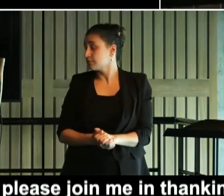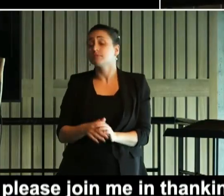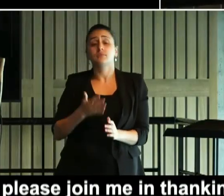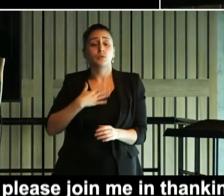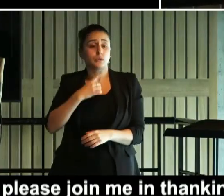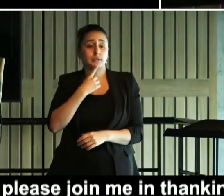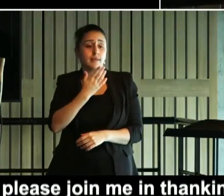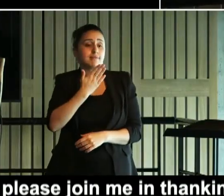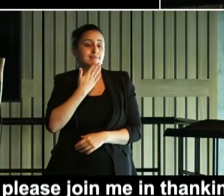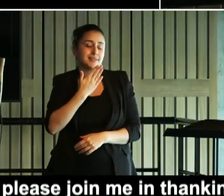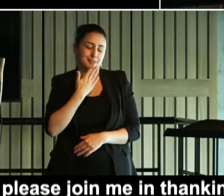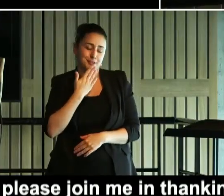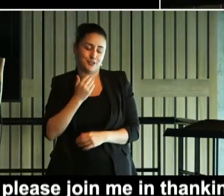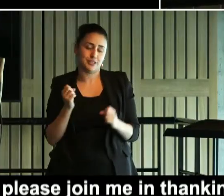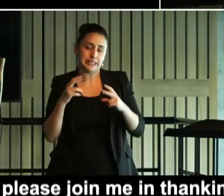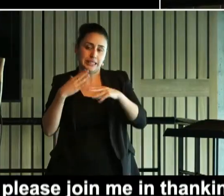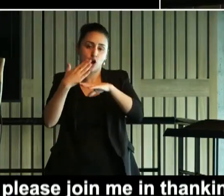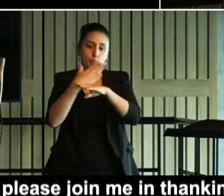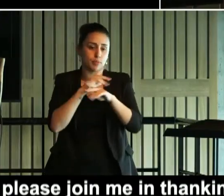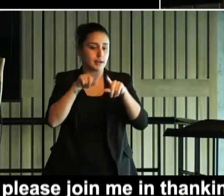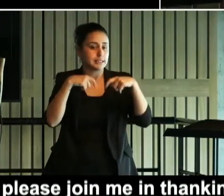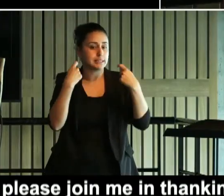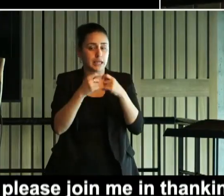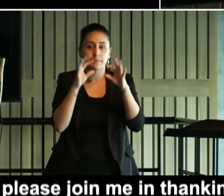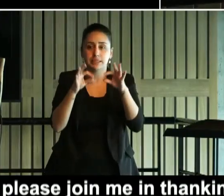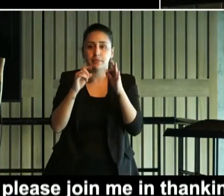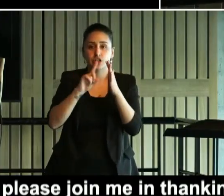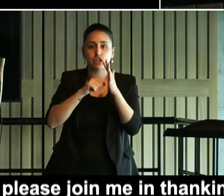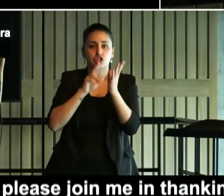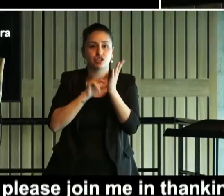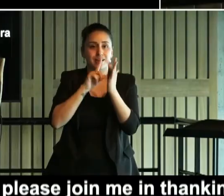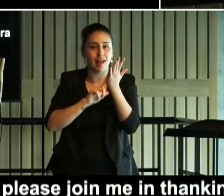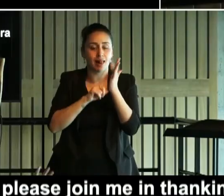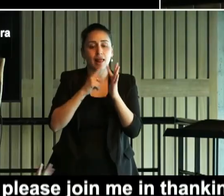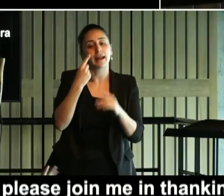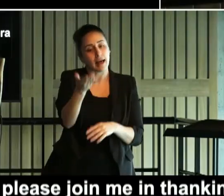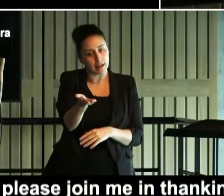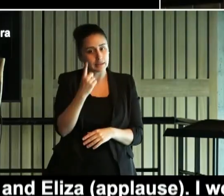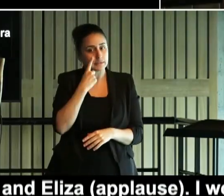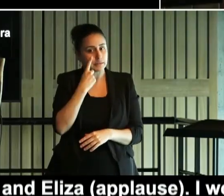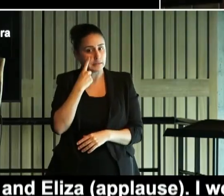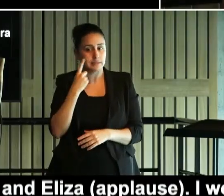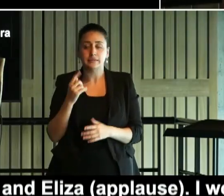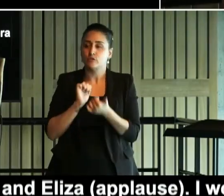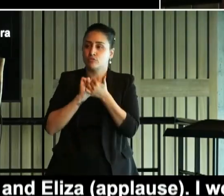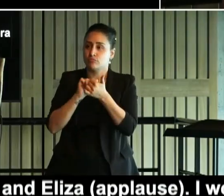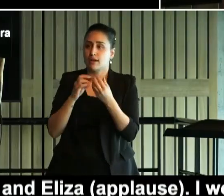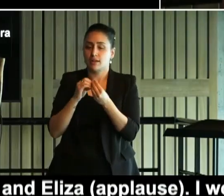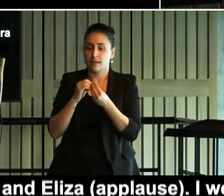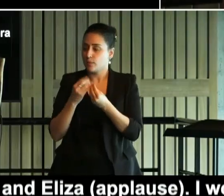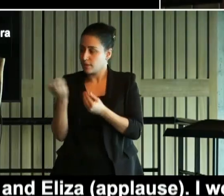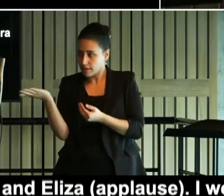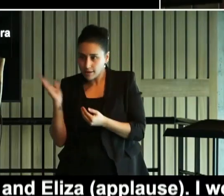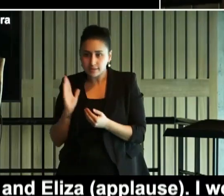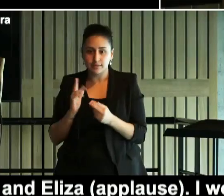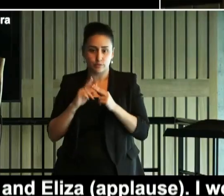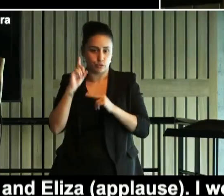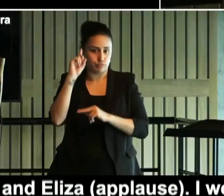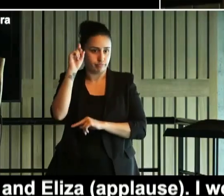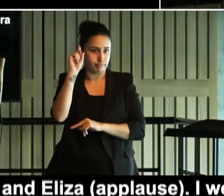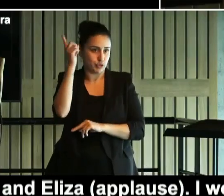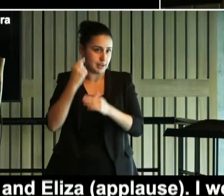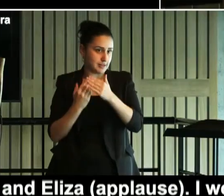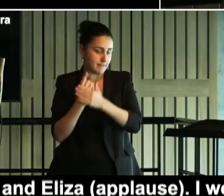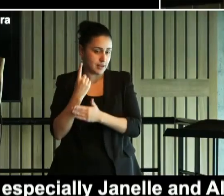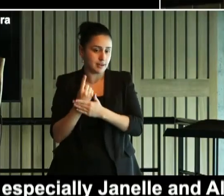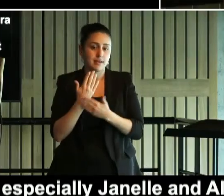I'd like to thank the Sydney Opera House team, especially Janelle and Alex, for partnering with Accessible Arts on today's event. A huge